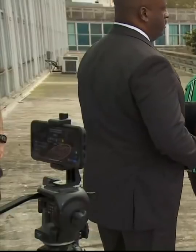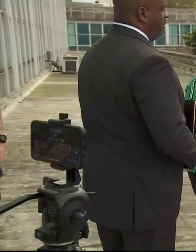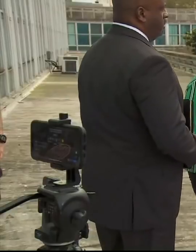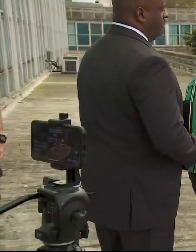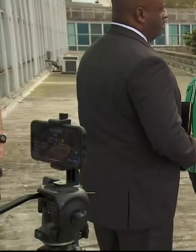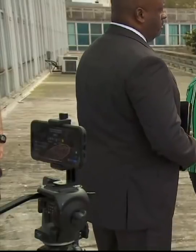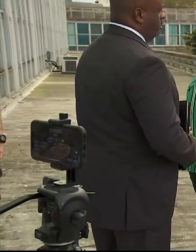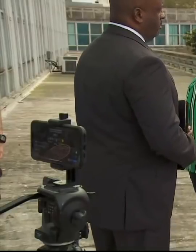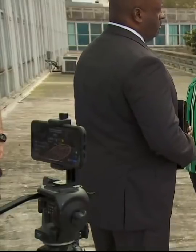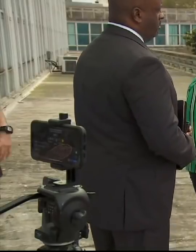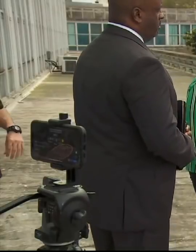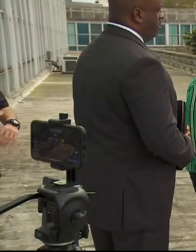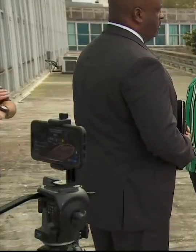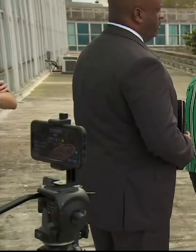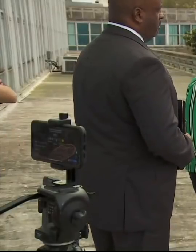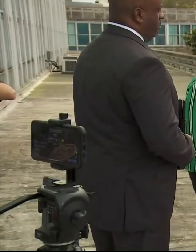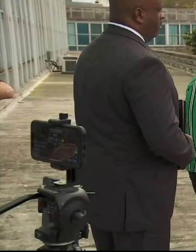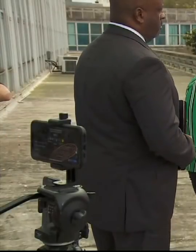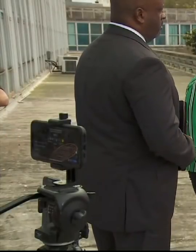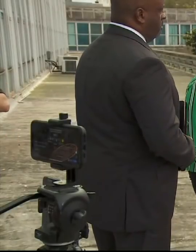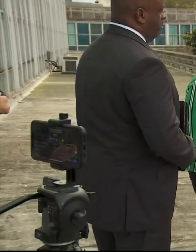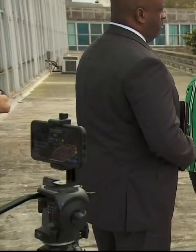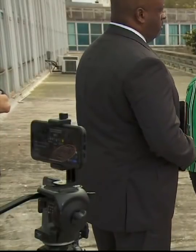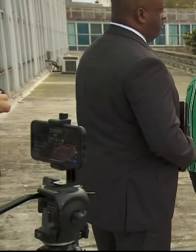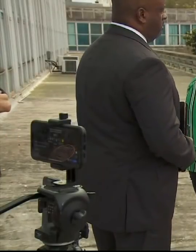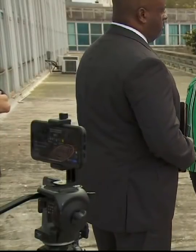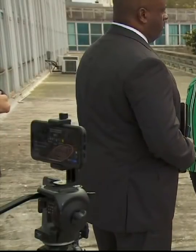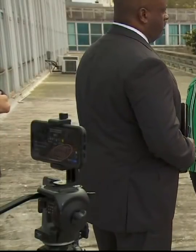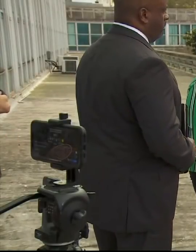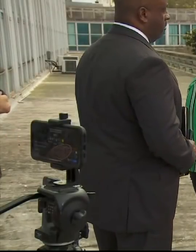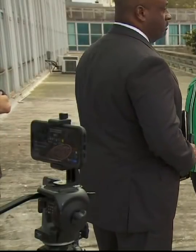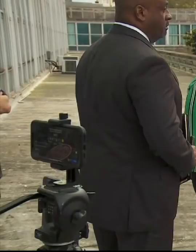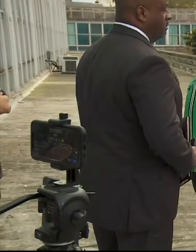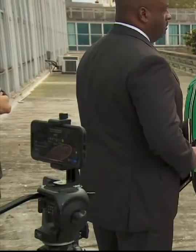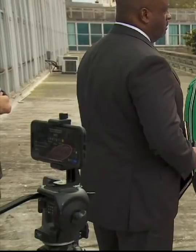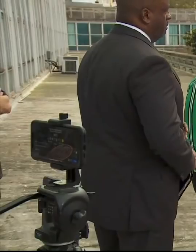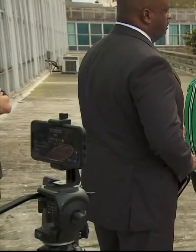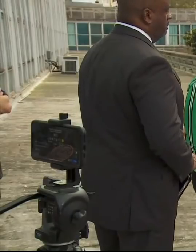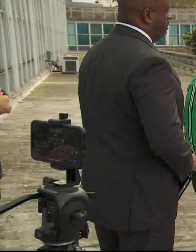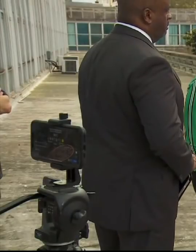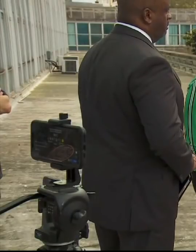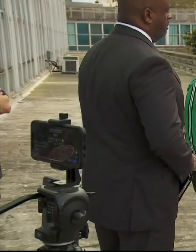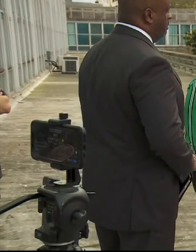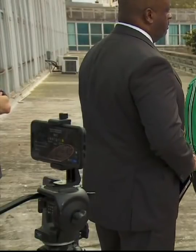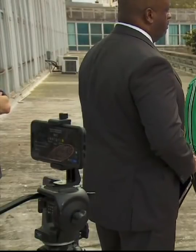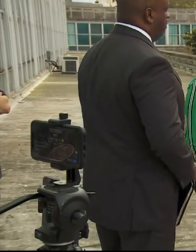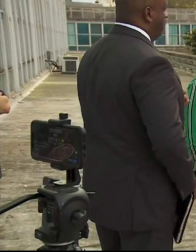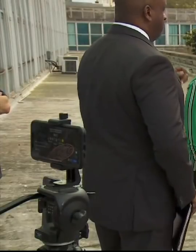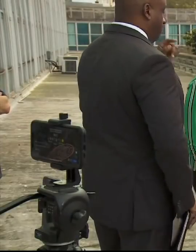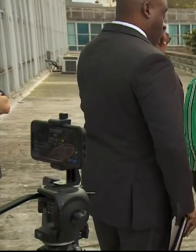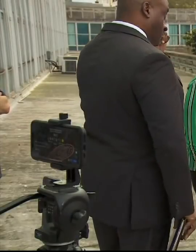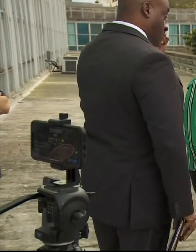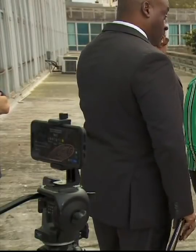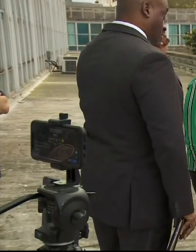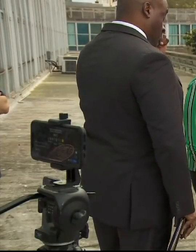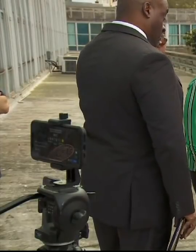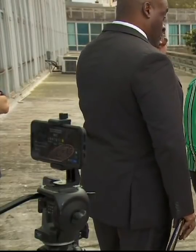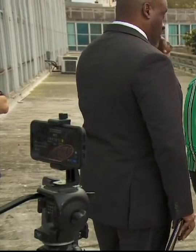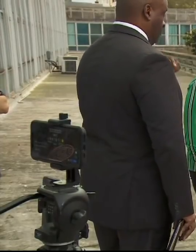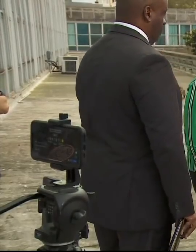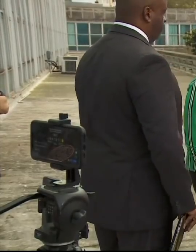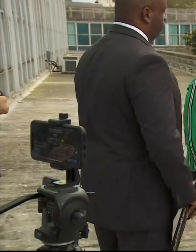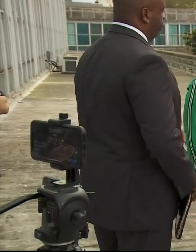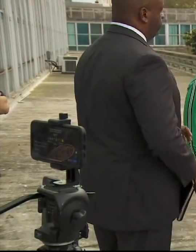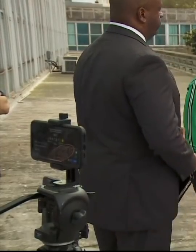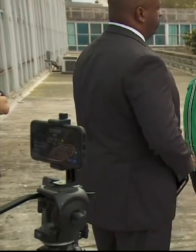that it happened. We've been very forward in making decisions very quickly. We'll be one of the first cities, I think, out there that is making these